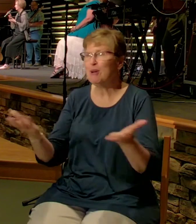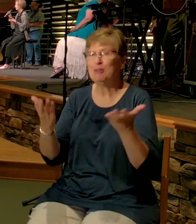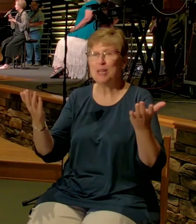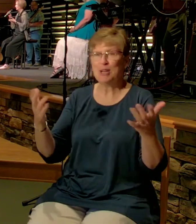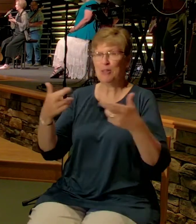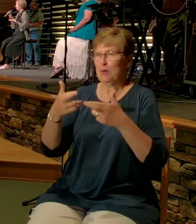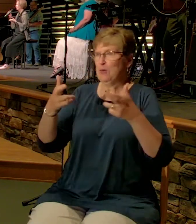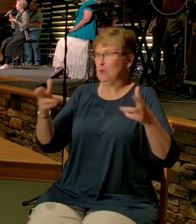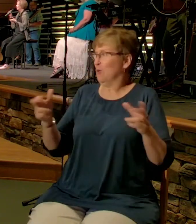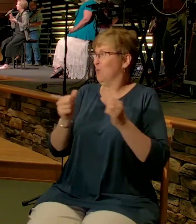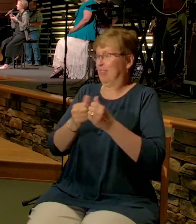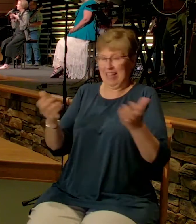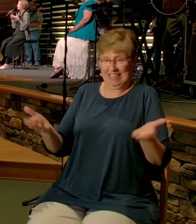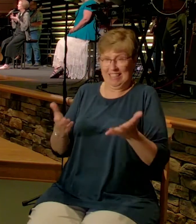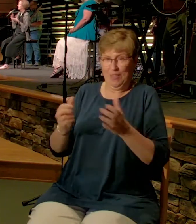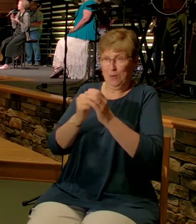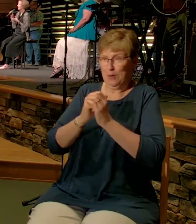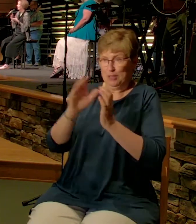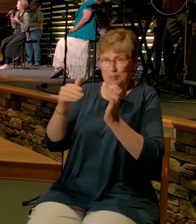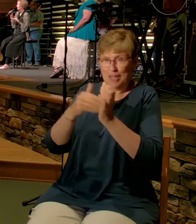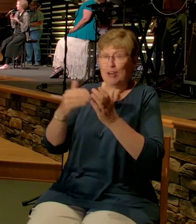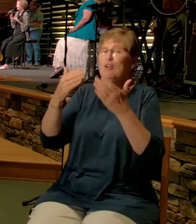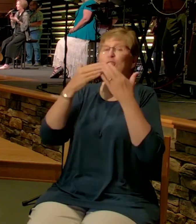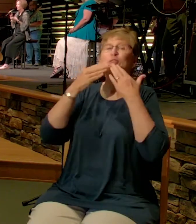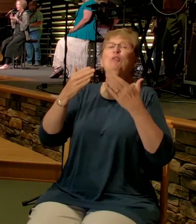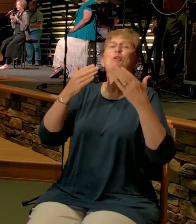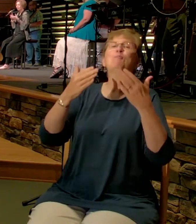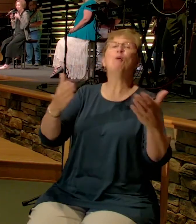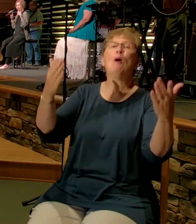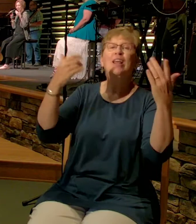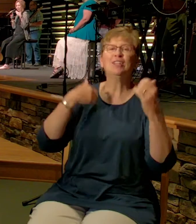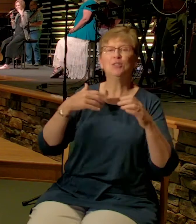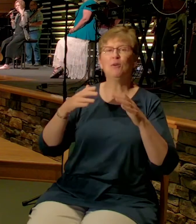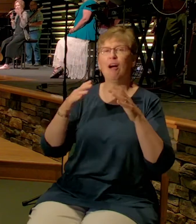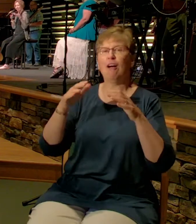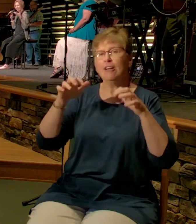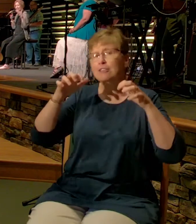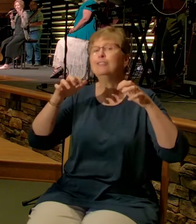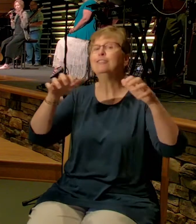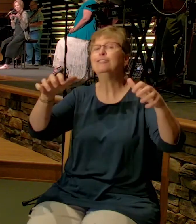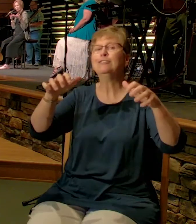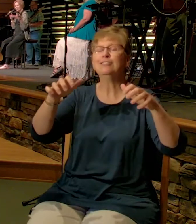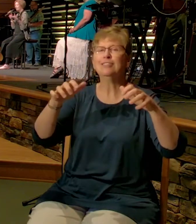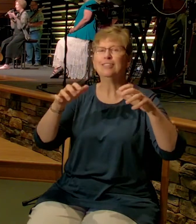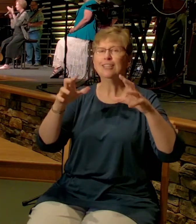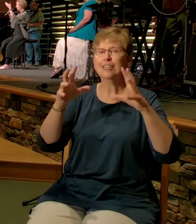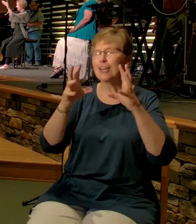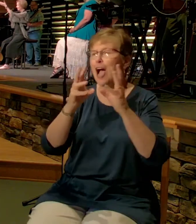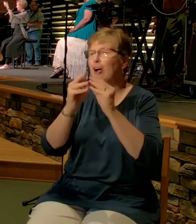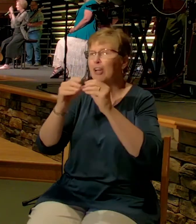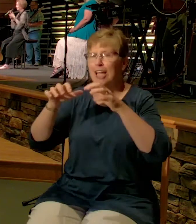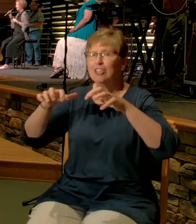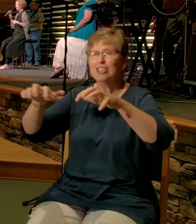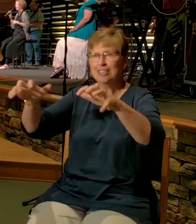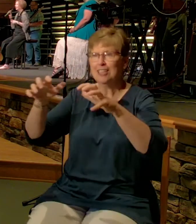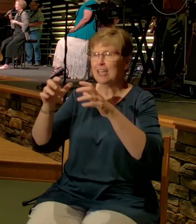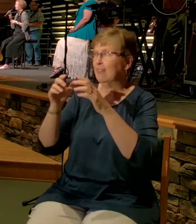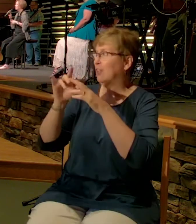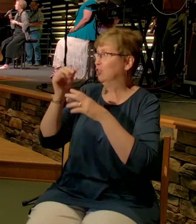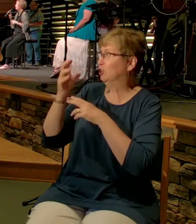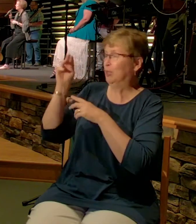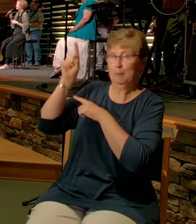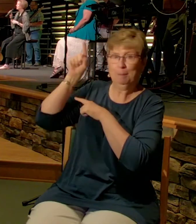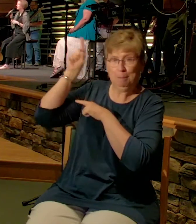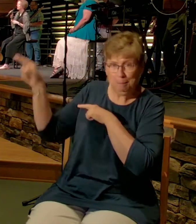us in the worship center. Good morning to our congregation, our members, our singers, our worshipers over in the gym today.